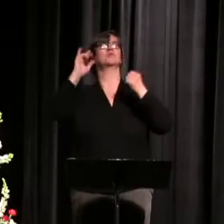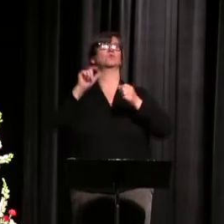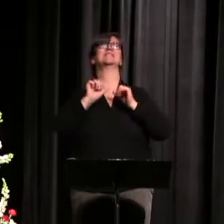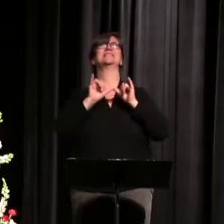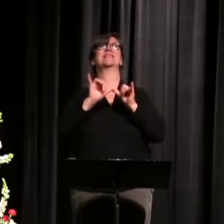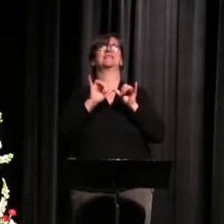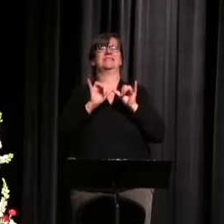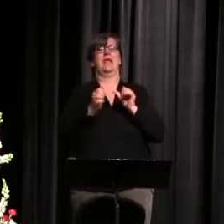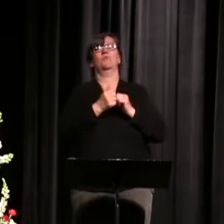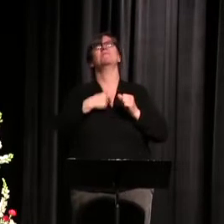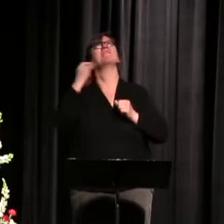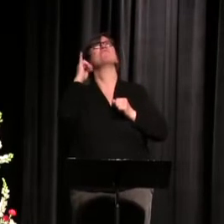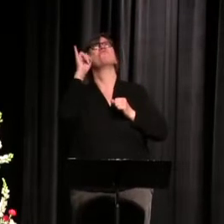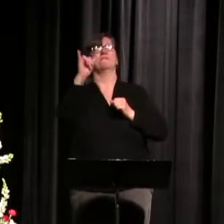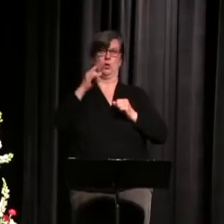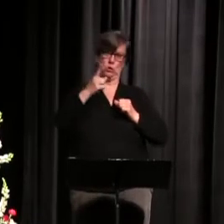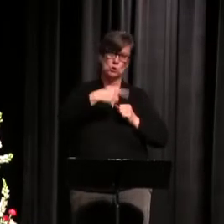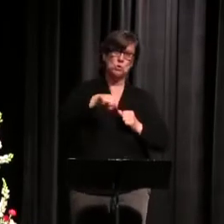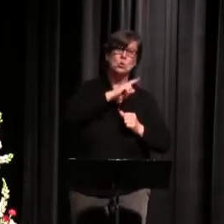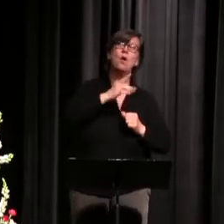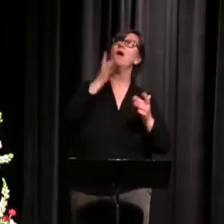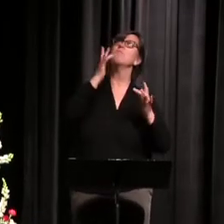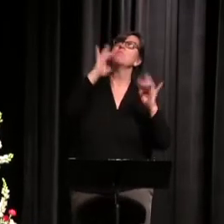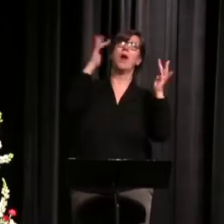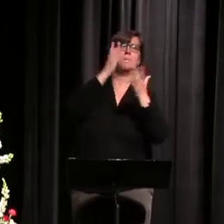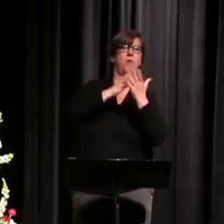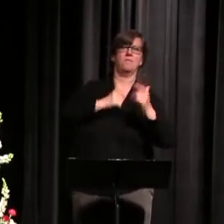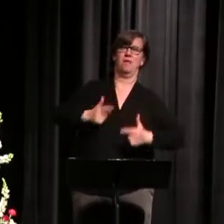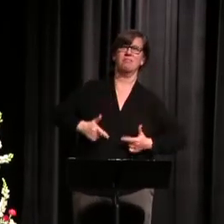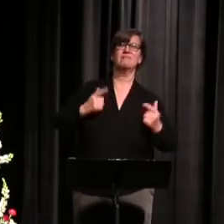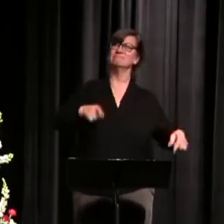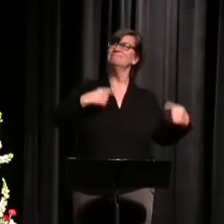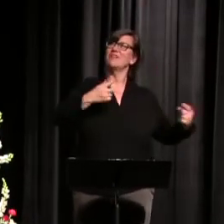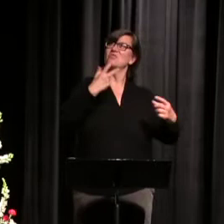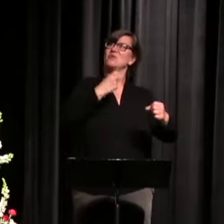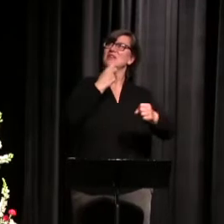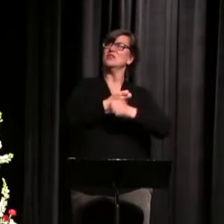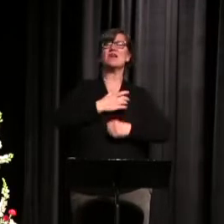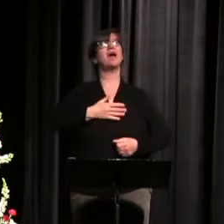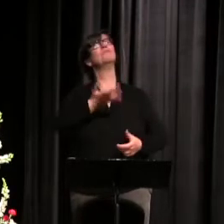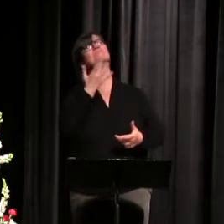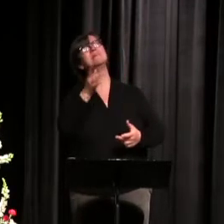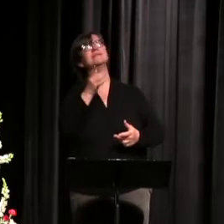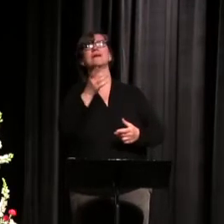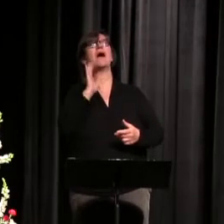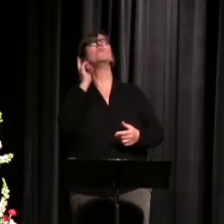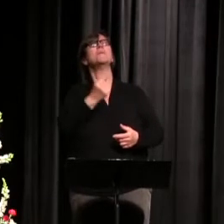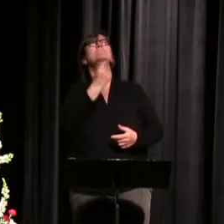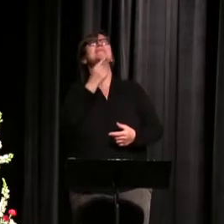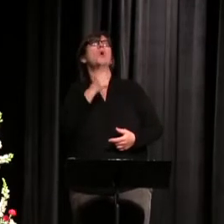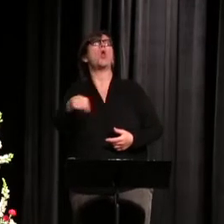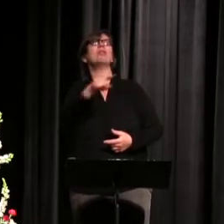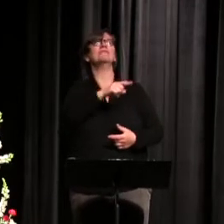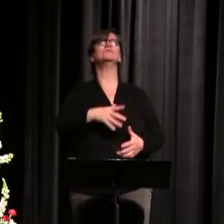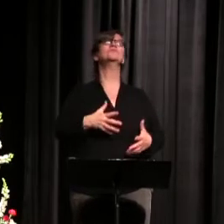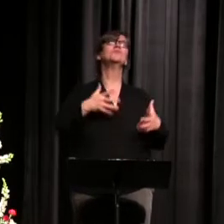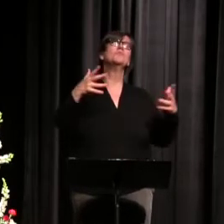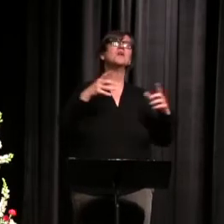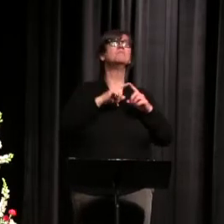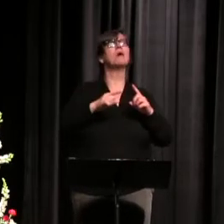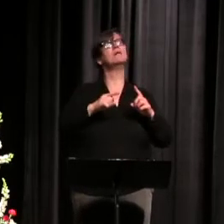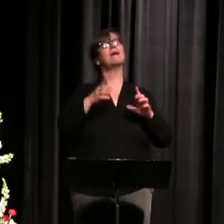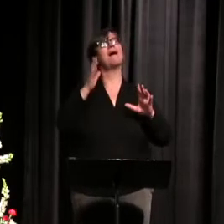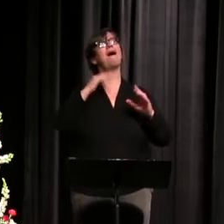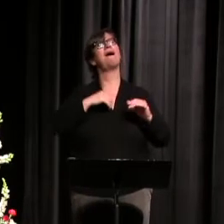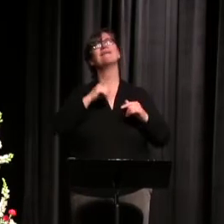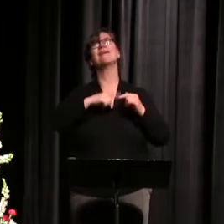been such a bright spot in my life over the past 3 years, and while I will miss you all dearly, I cannot wait to see all of the